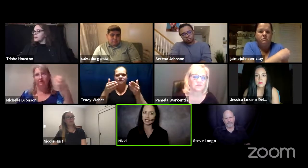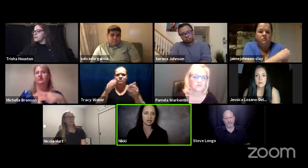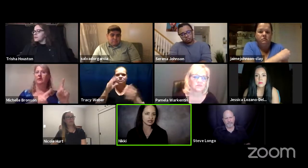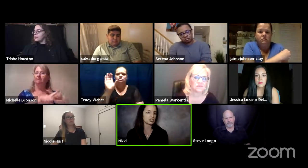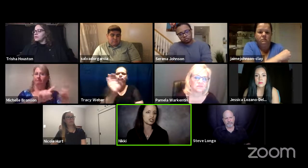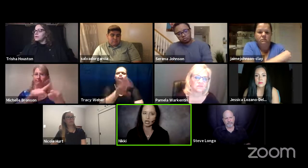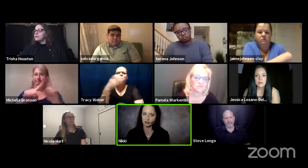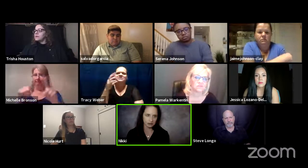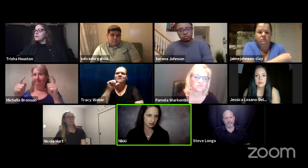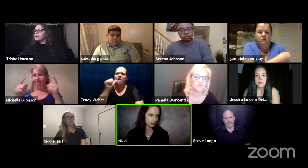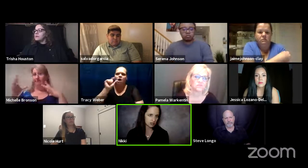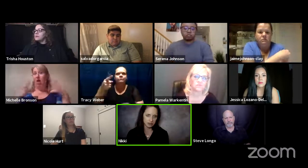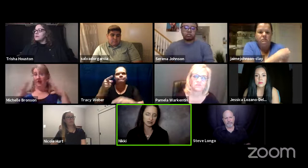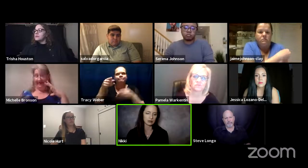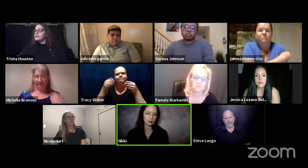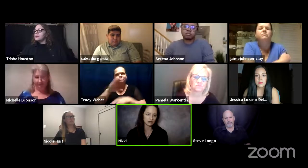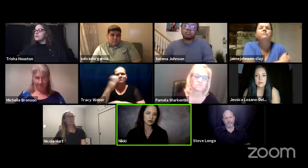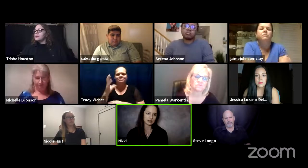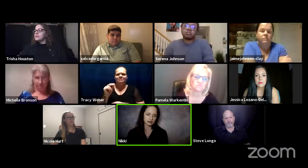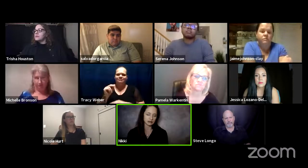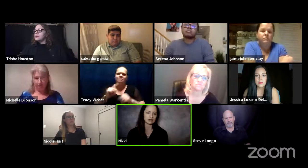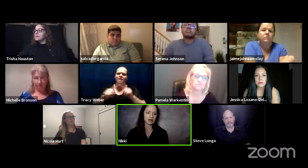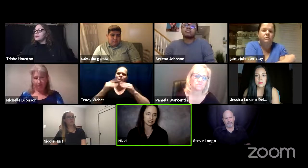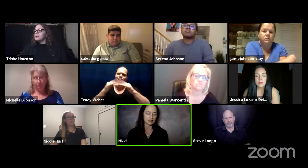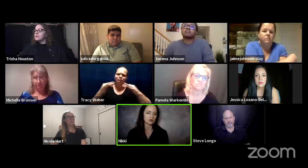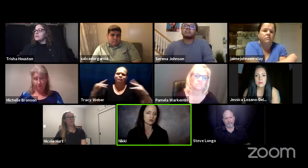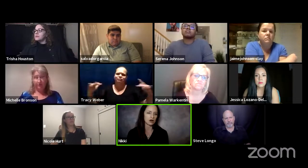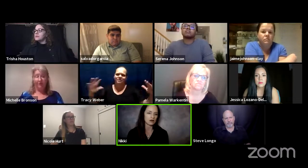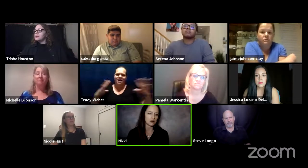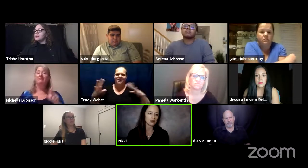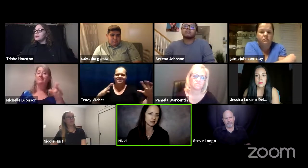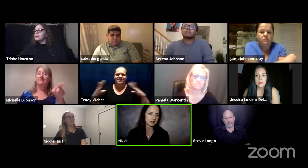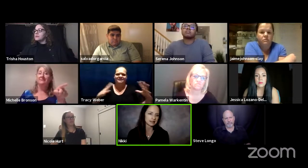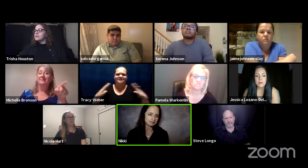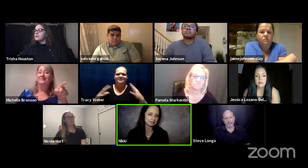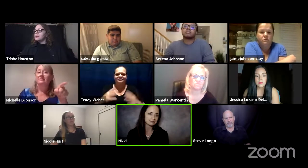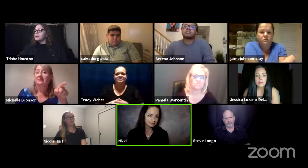not just Christmas. It will be a focus and recognition for all holidays.